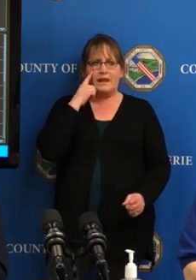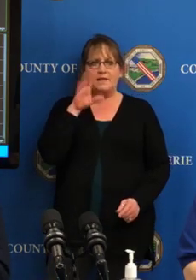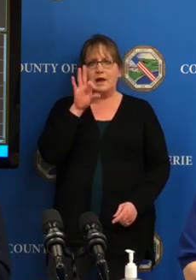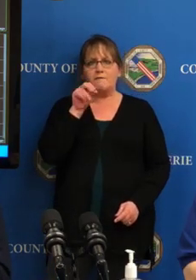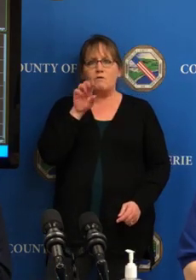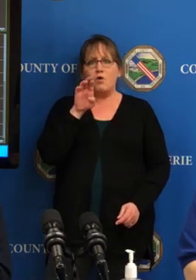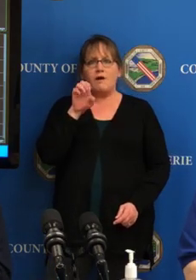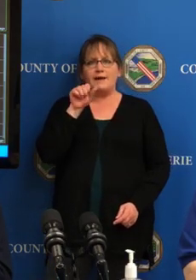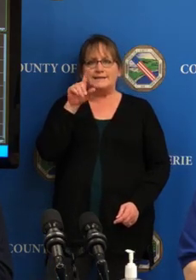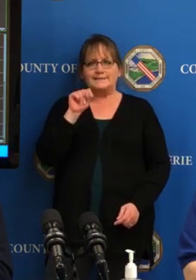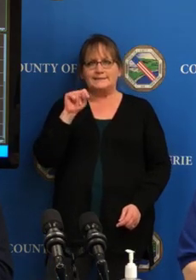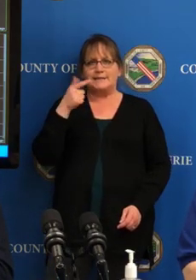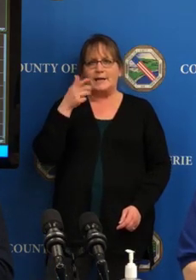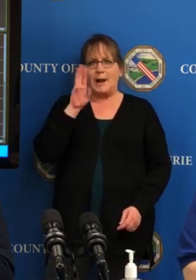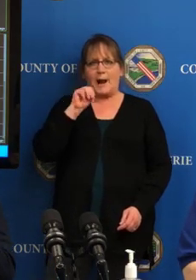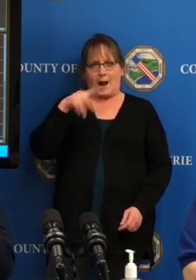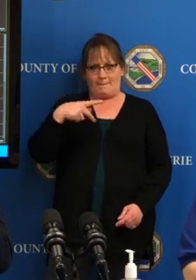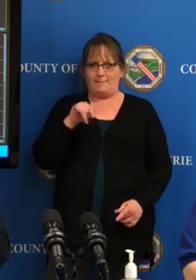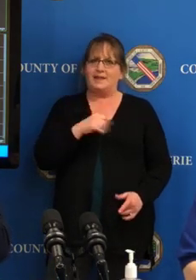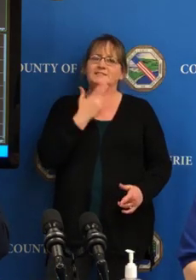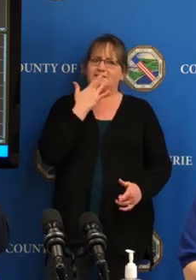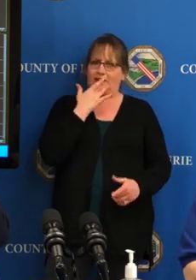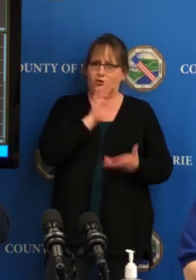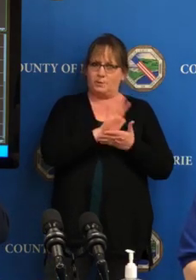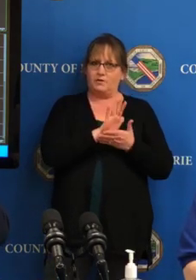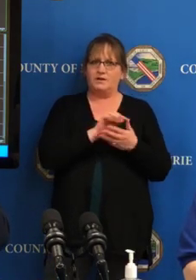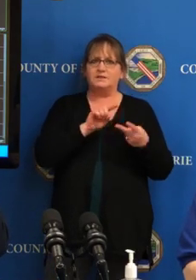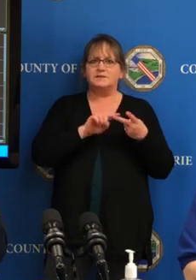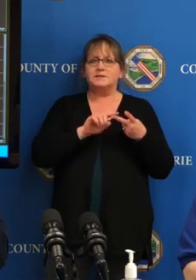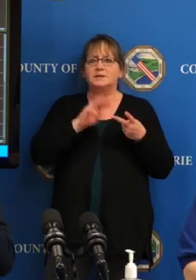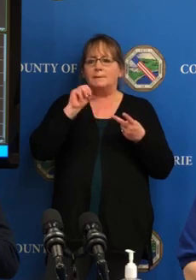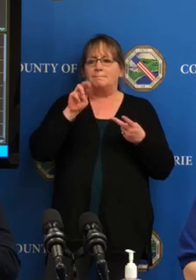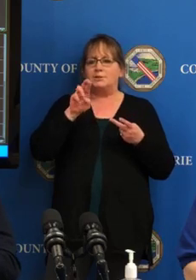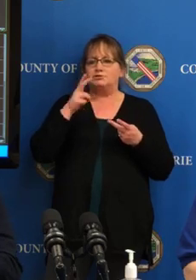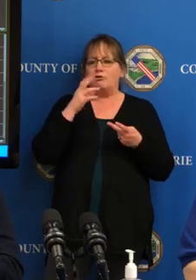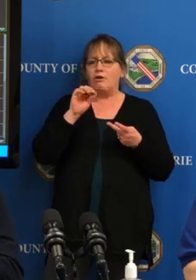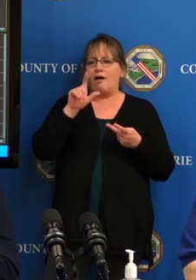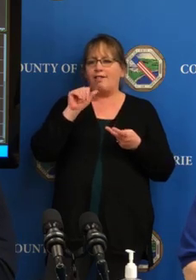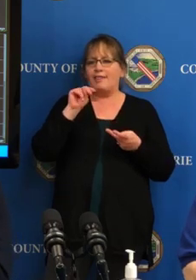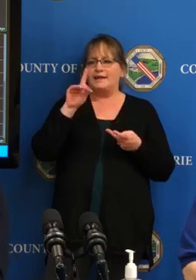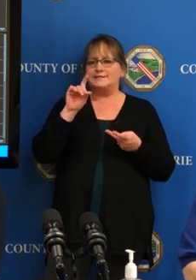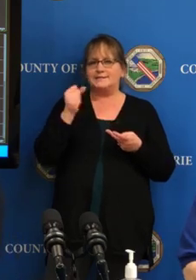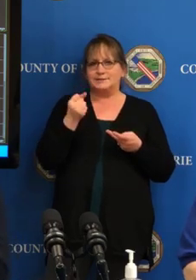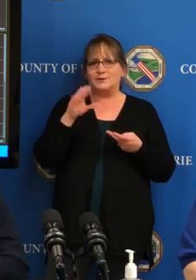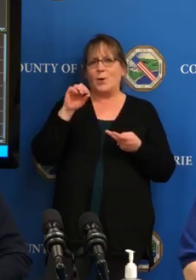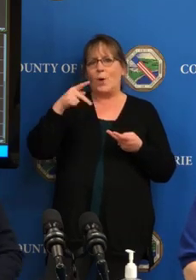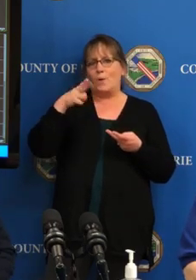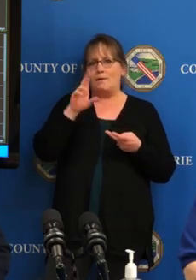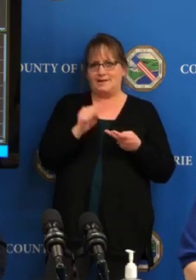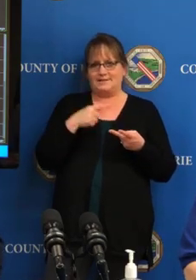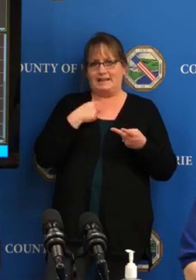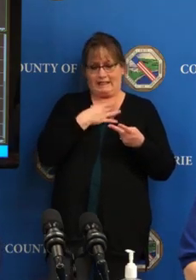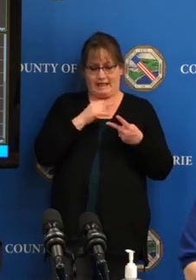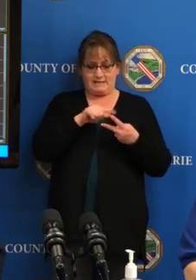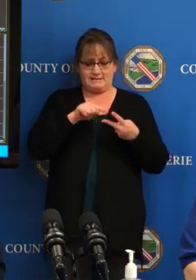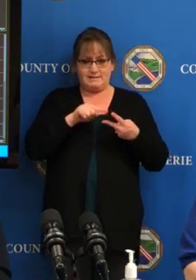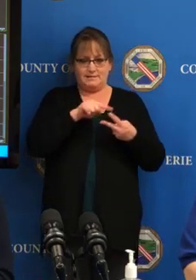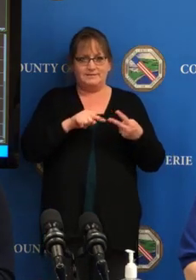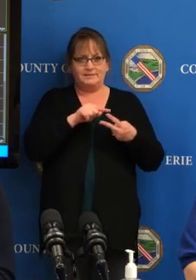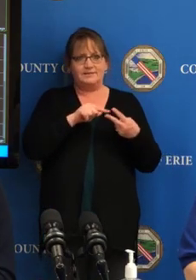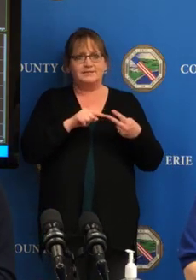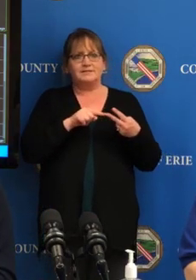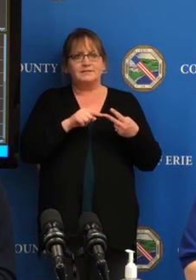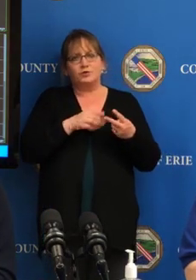Gump is one of my favorite movies, and also Mr. Holland's Opus. What I like about both those movies is they take